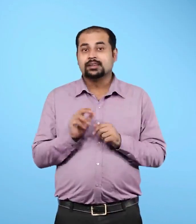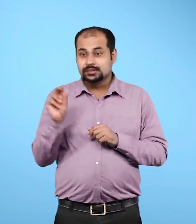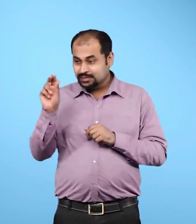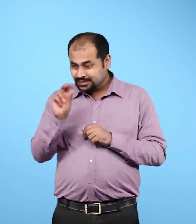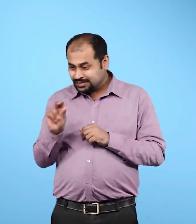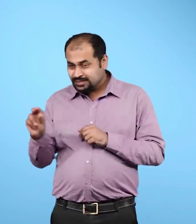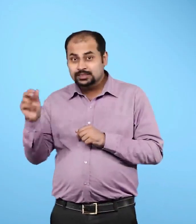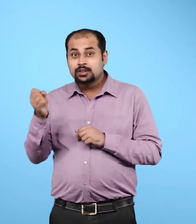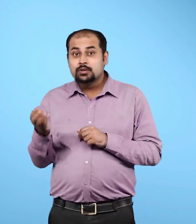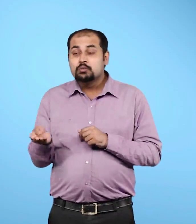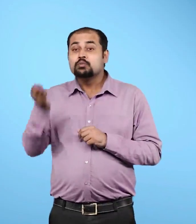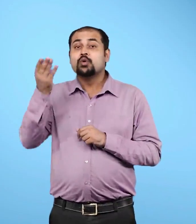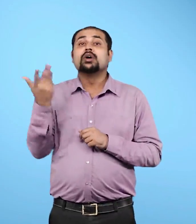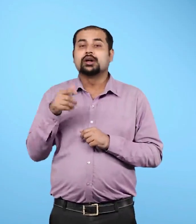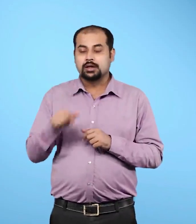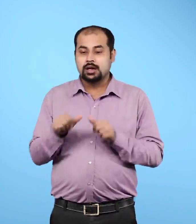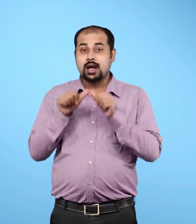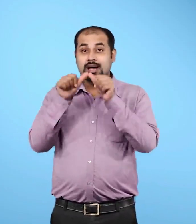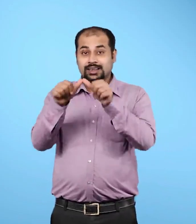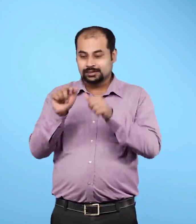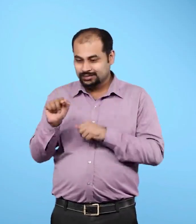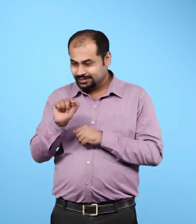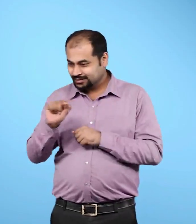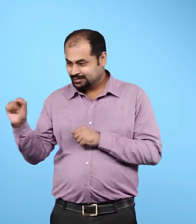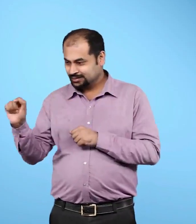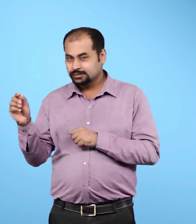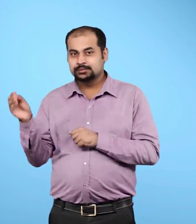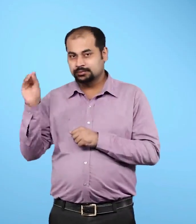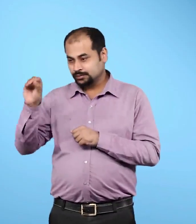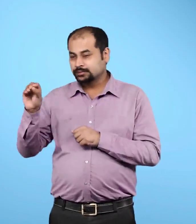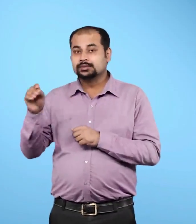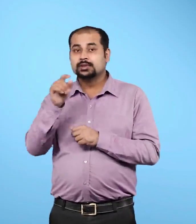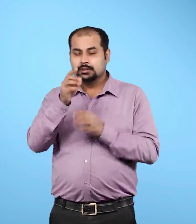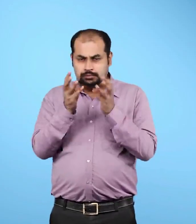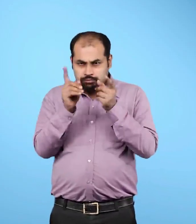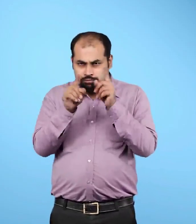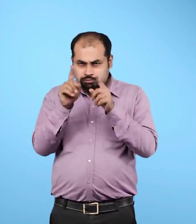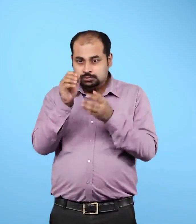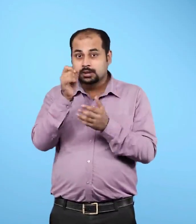than Razia? Arif has dash more beads than Razia.